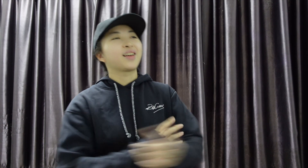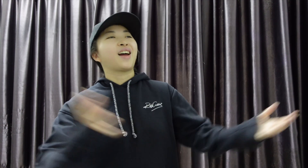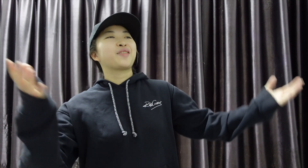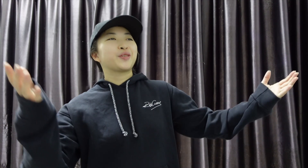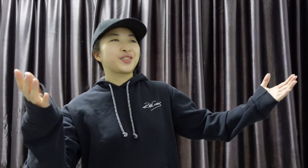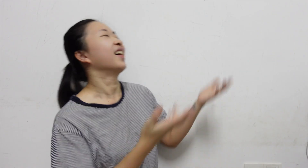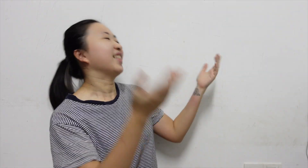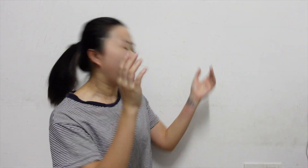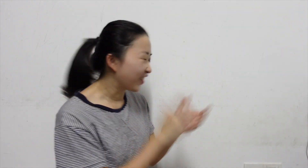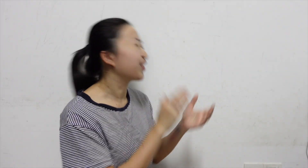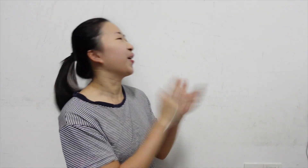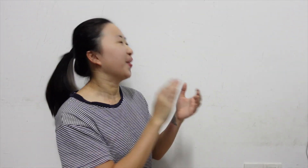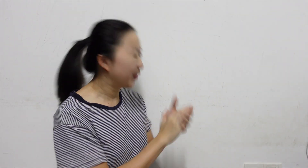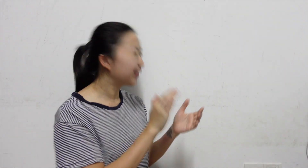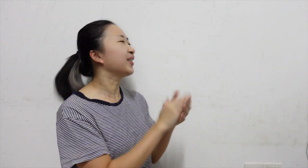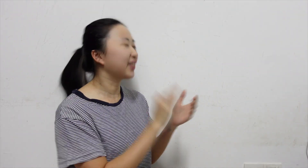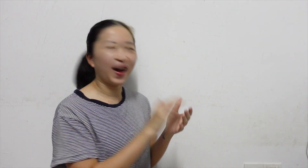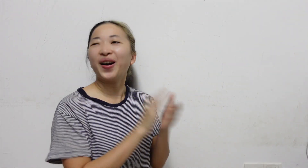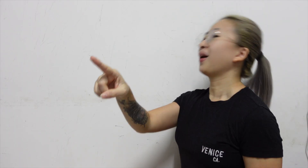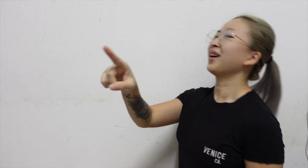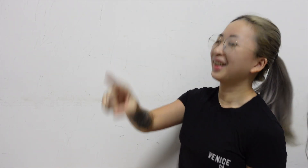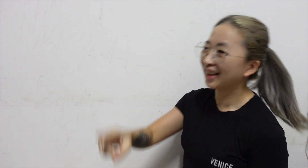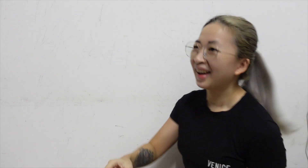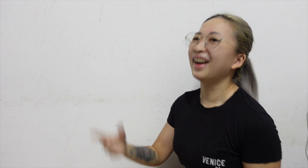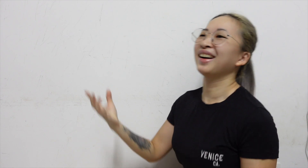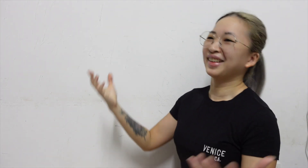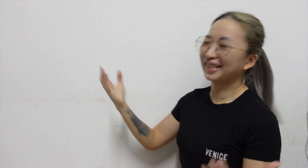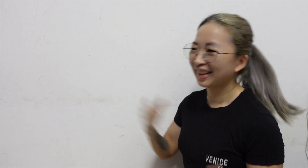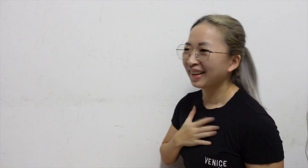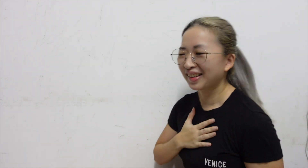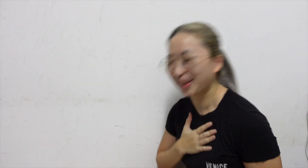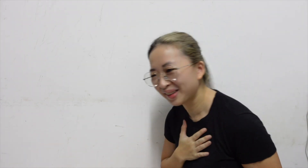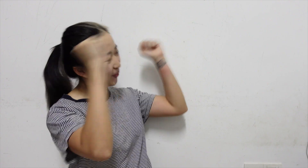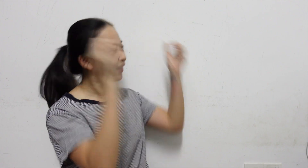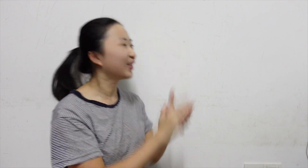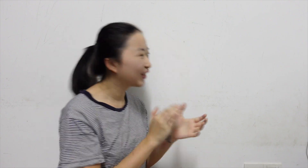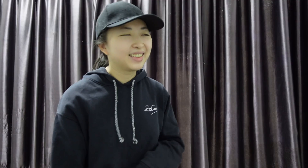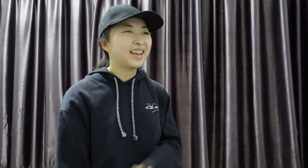I feel seen. There you go. Good job. Good job. Yeah. Woo!